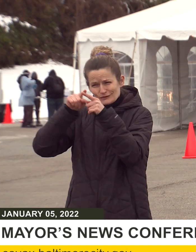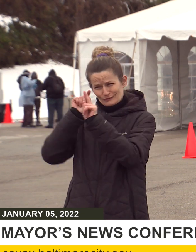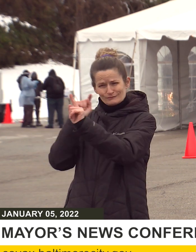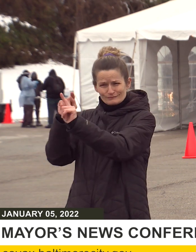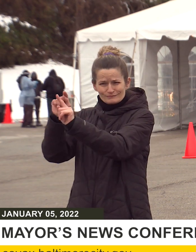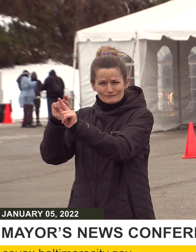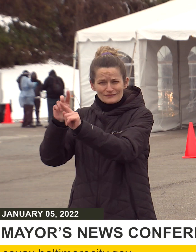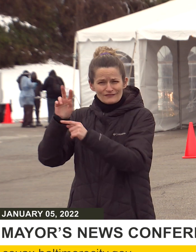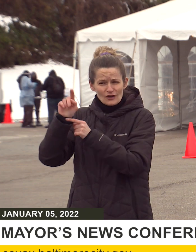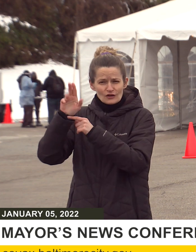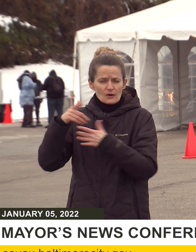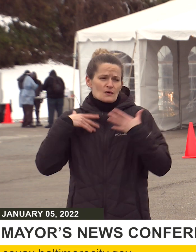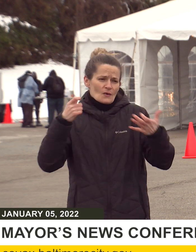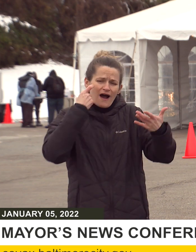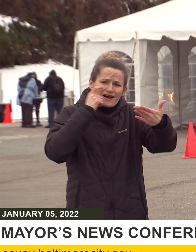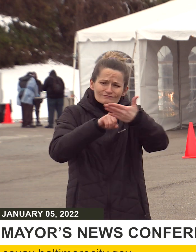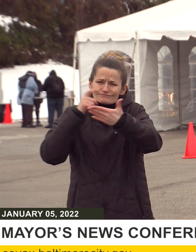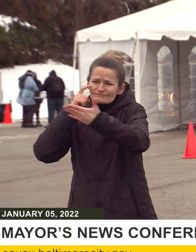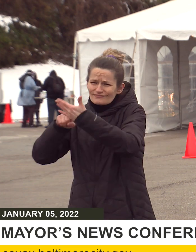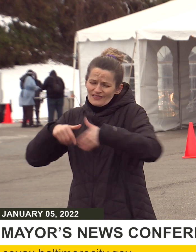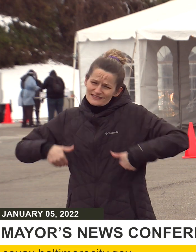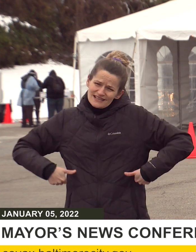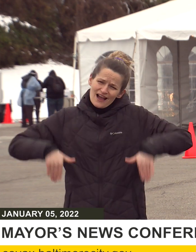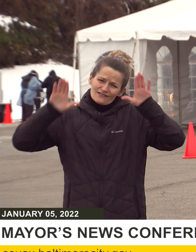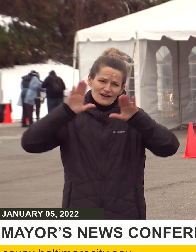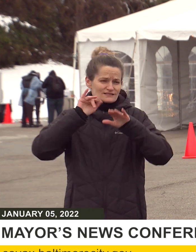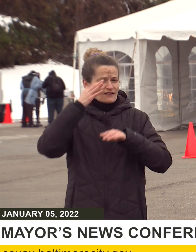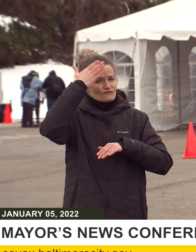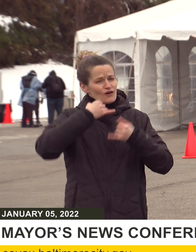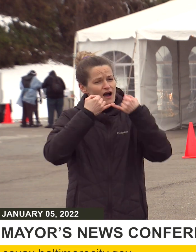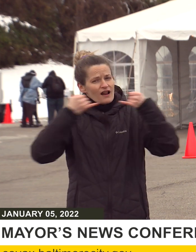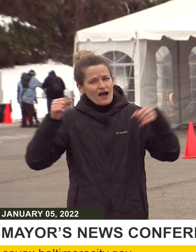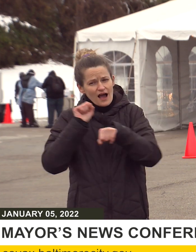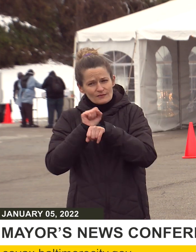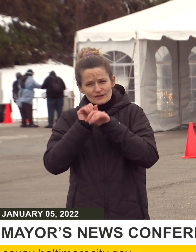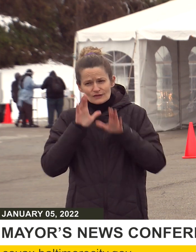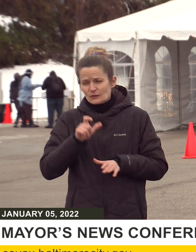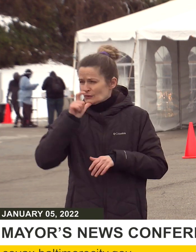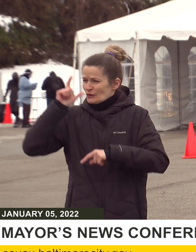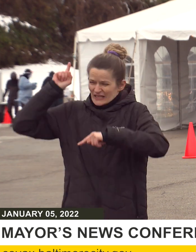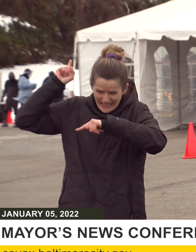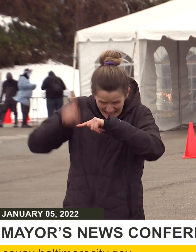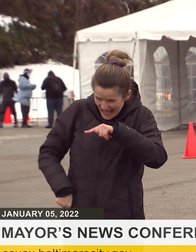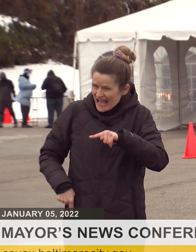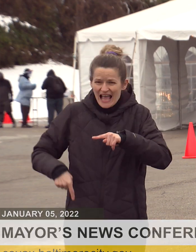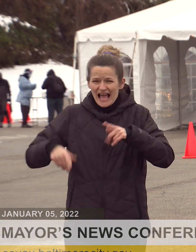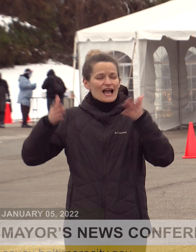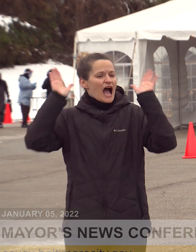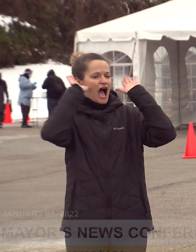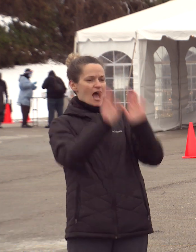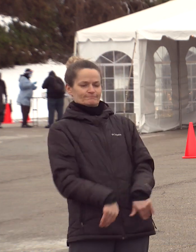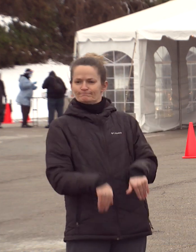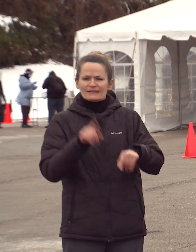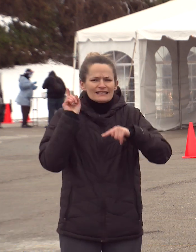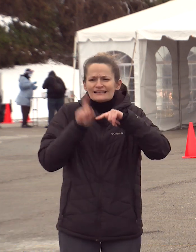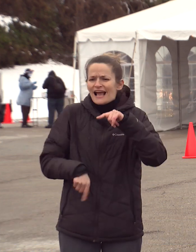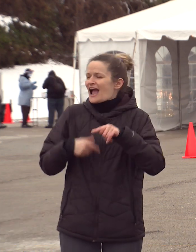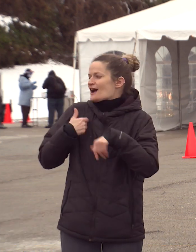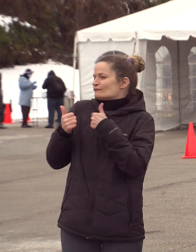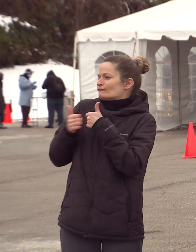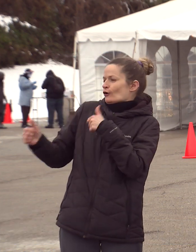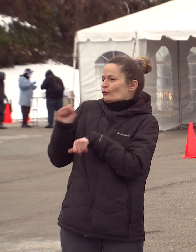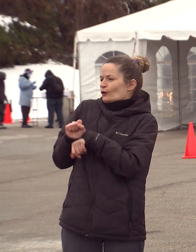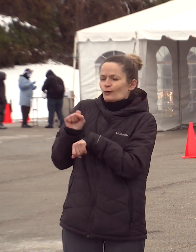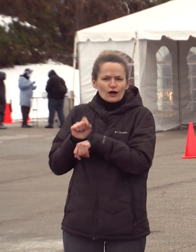our frontline employees who are not able to do that. Our teachers, Department of Public Works workers, Department of